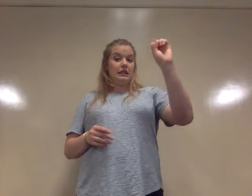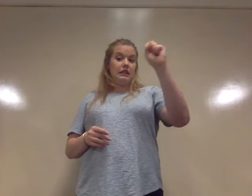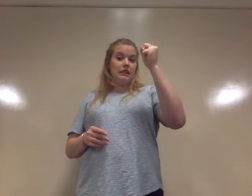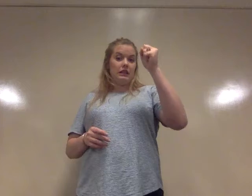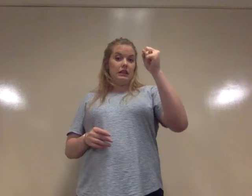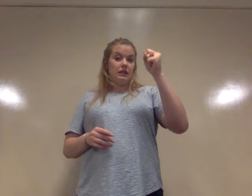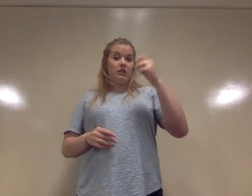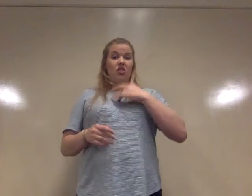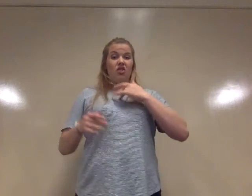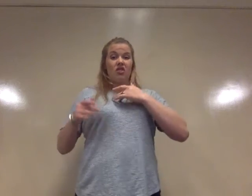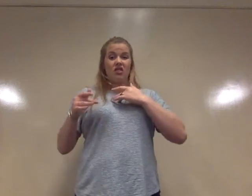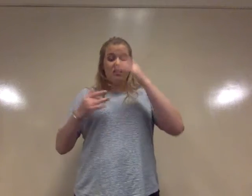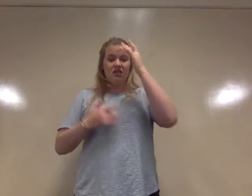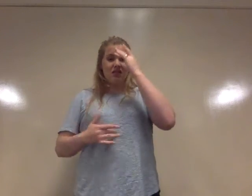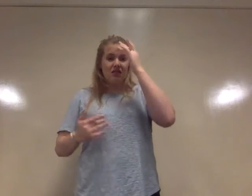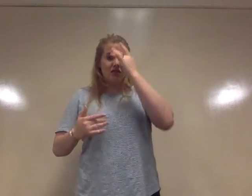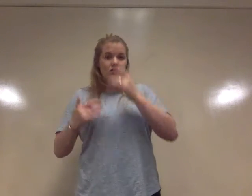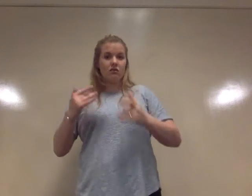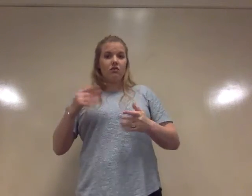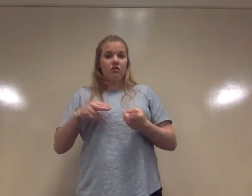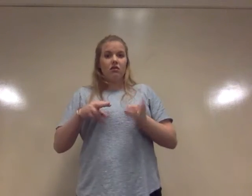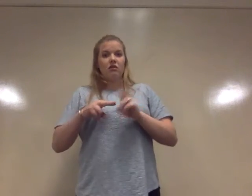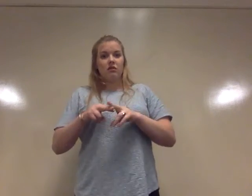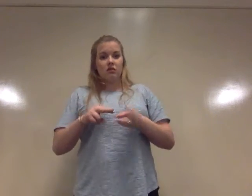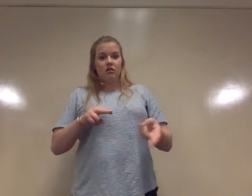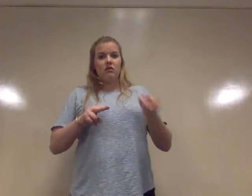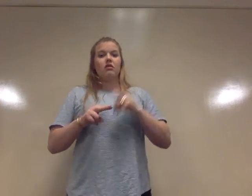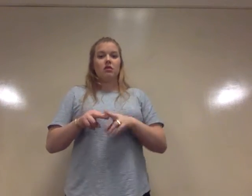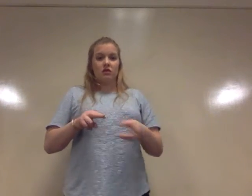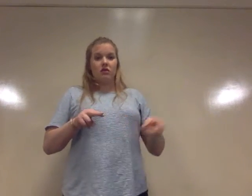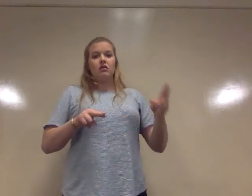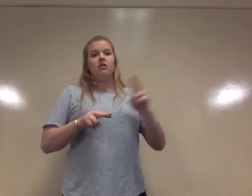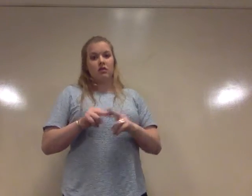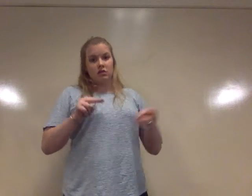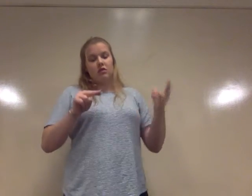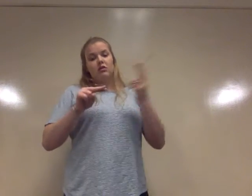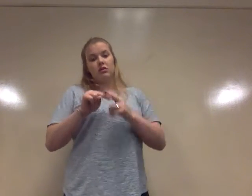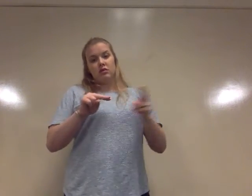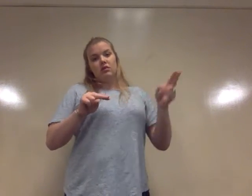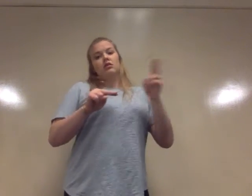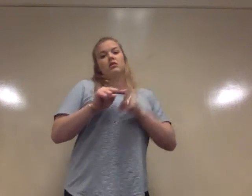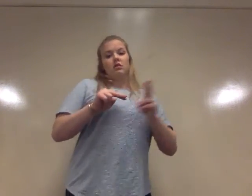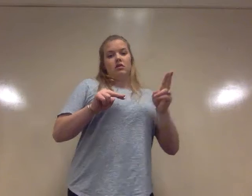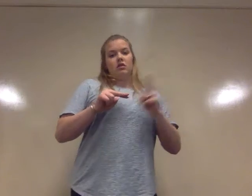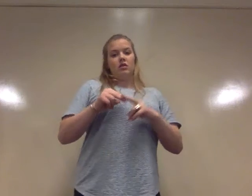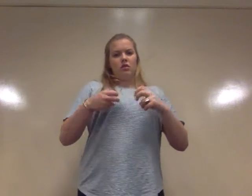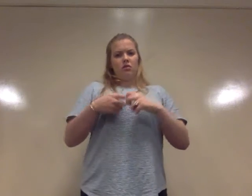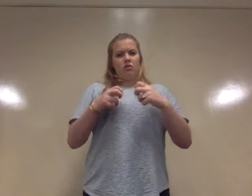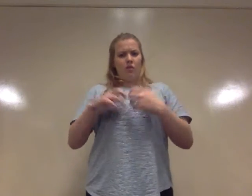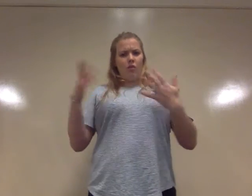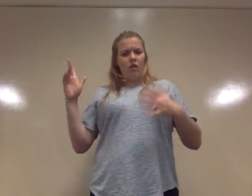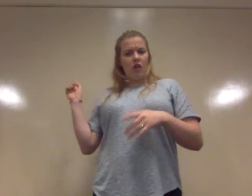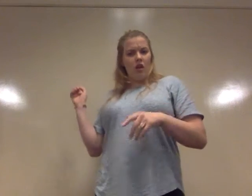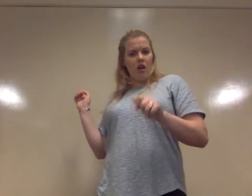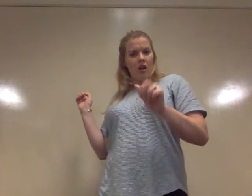U.S. What doctors commonly call coronary artery disease is usually caused by a condition of the arteries that supply the heart with